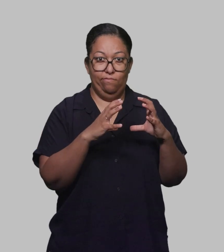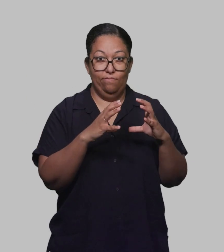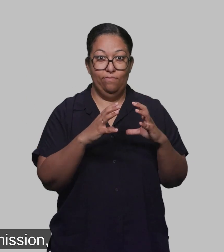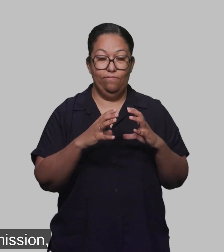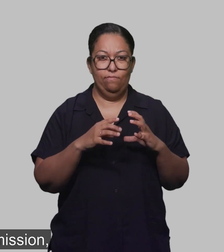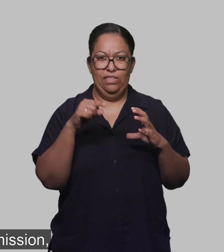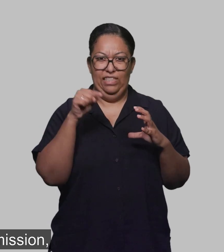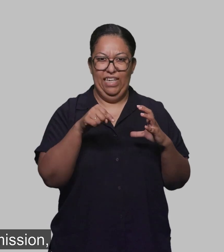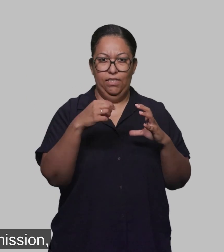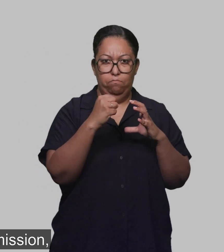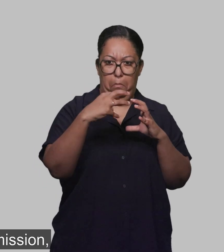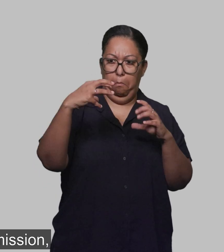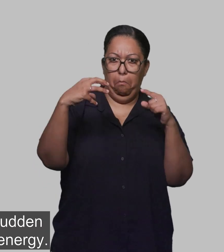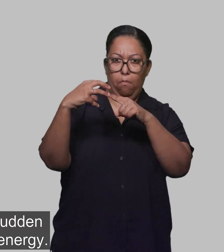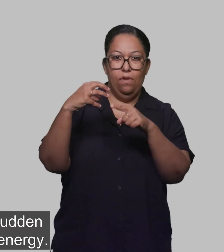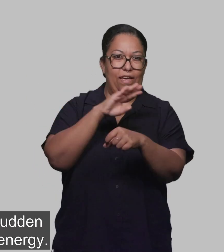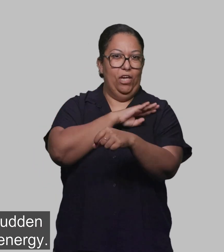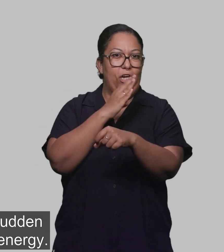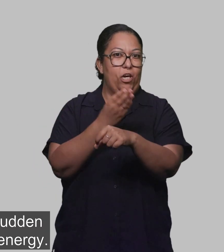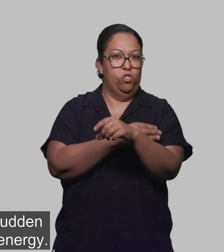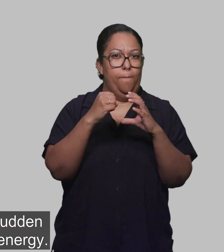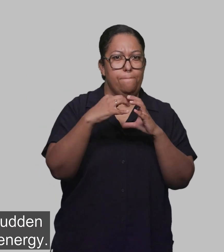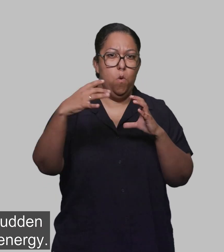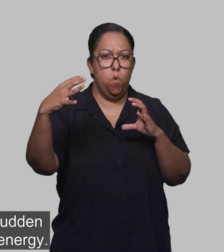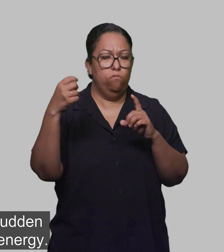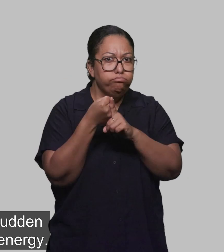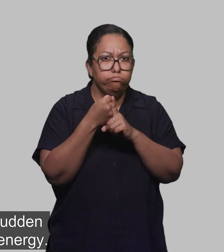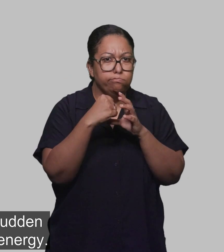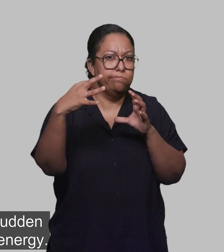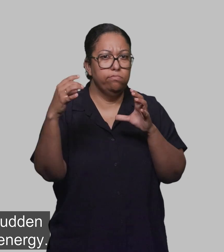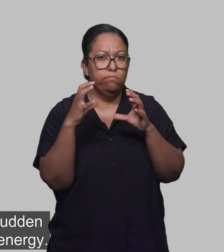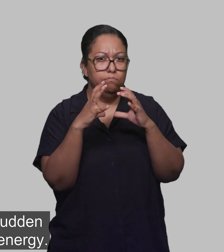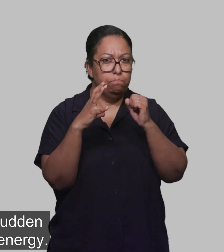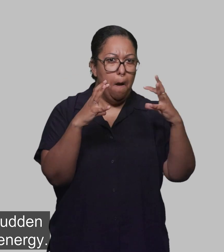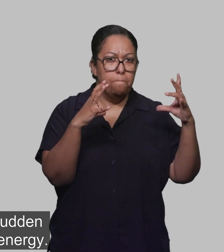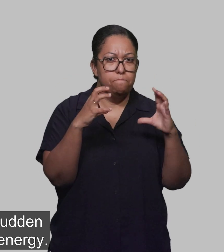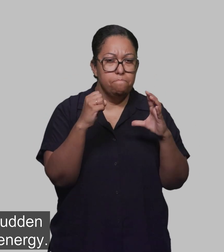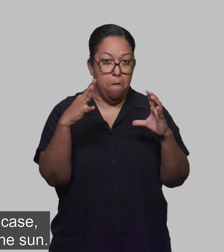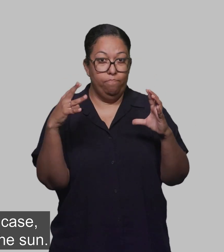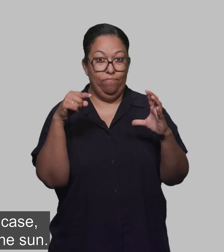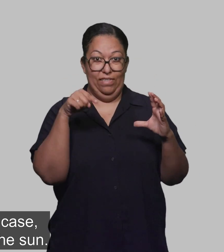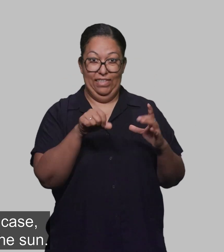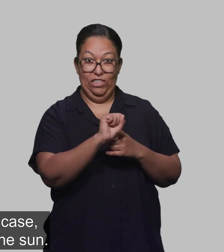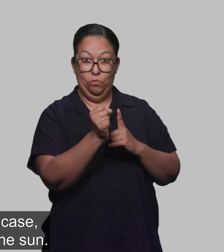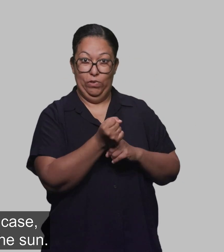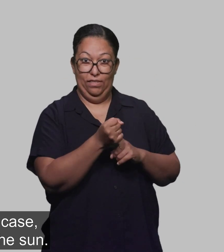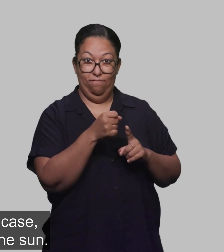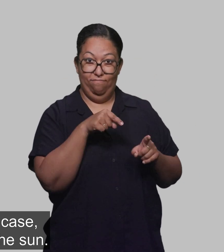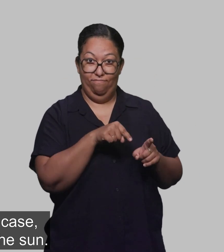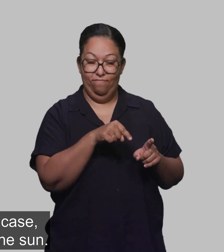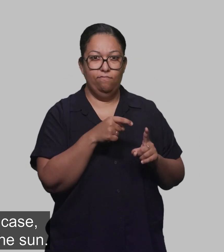This is an emission, which is a sudden emission of energy. And in this